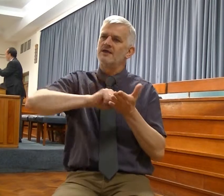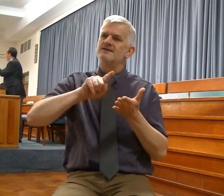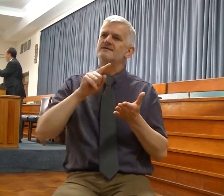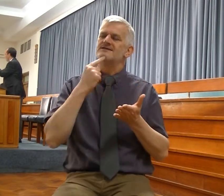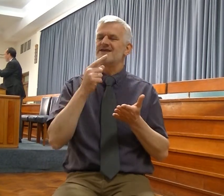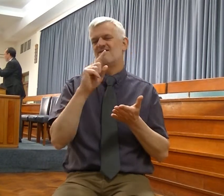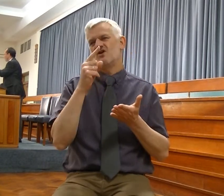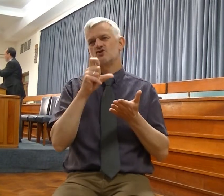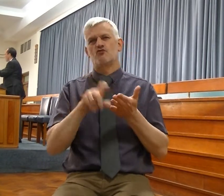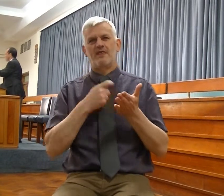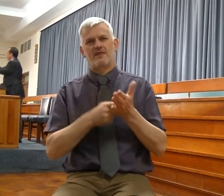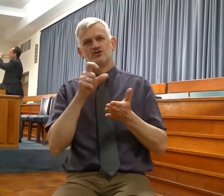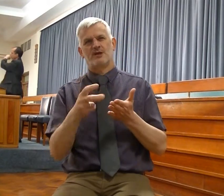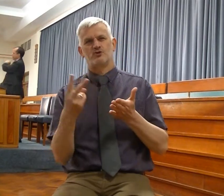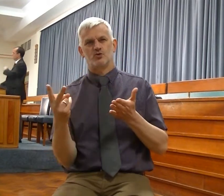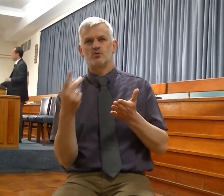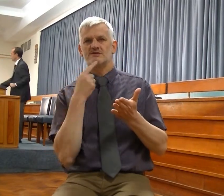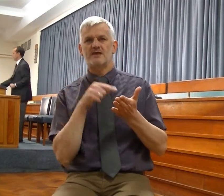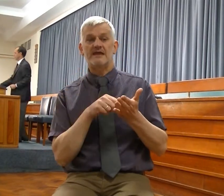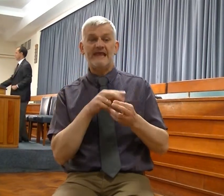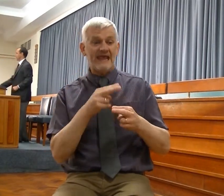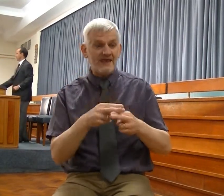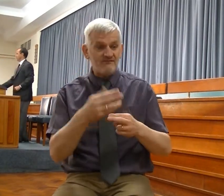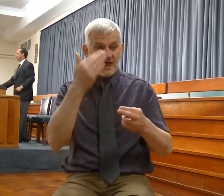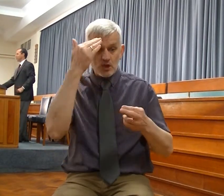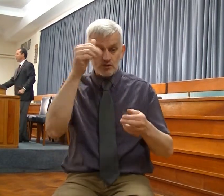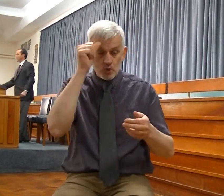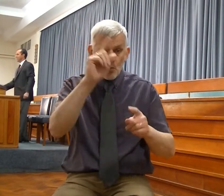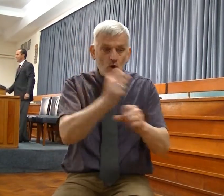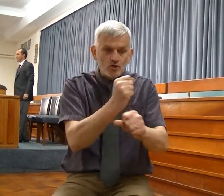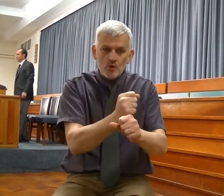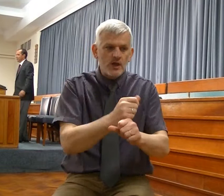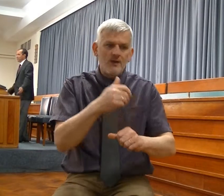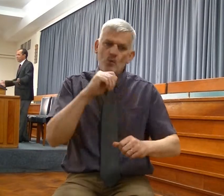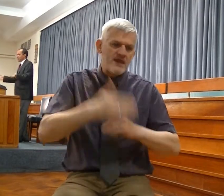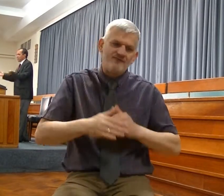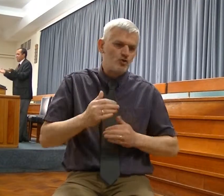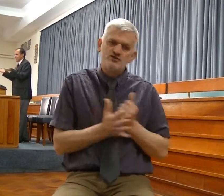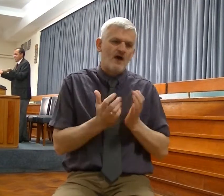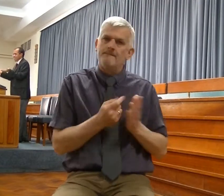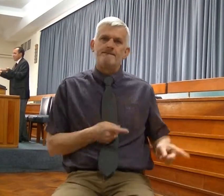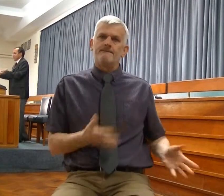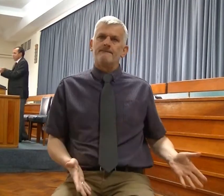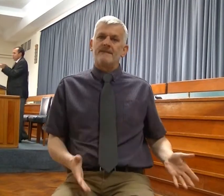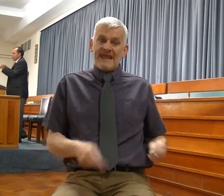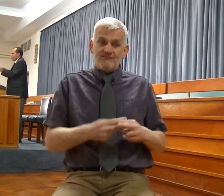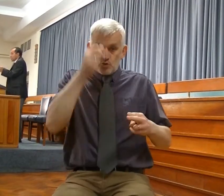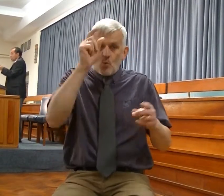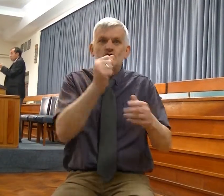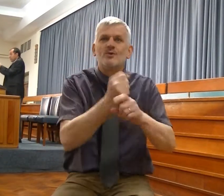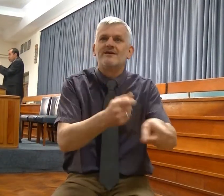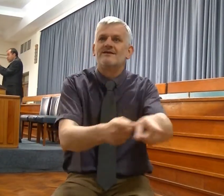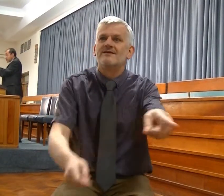doing, they would have not crucified the Lord of glory. Oh, so many times we do so many things,